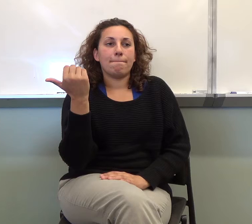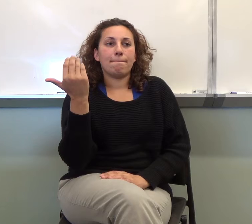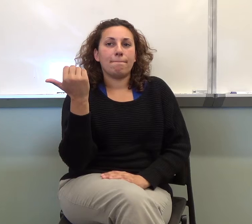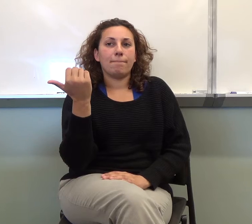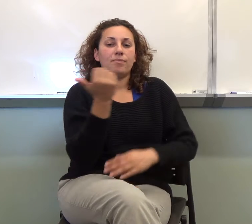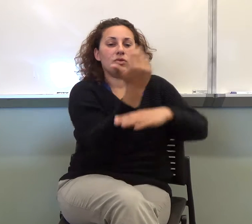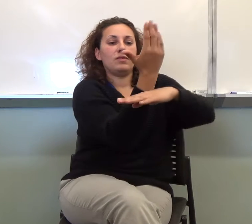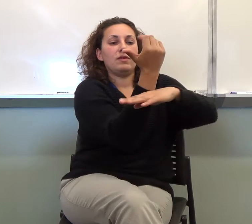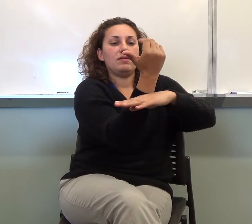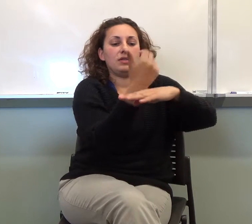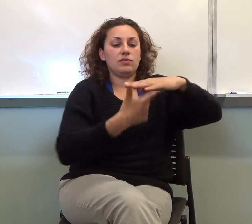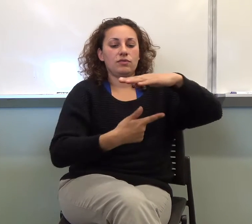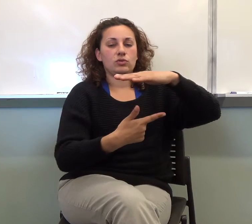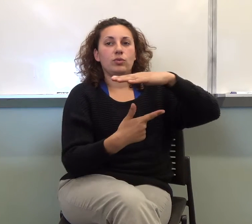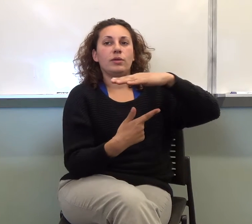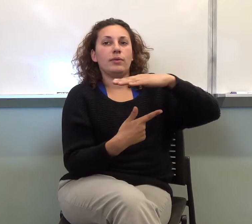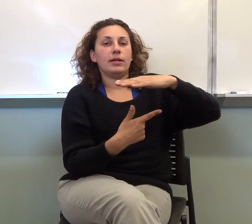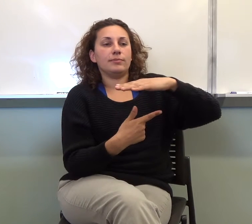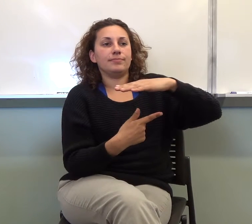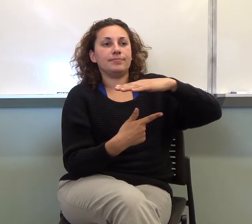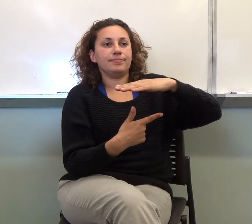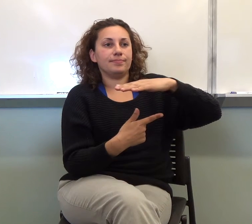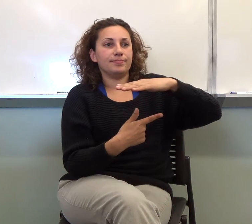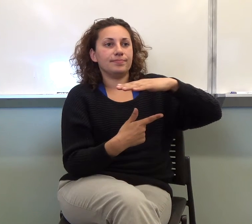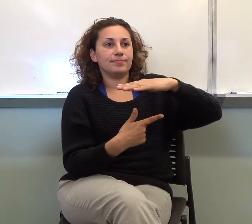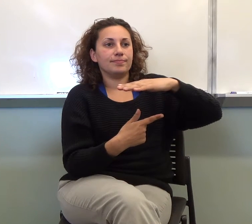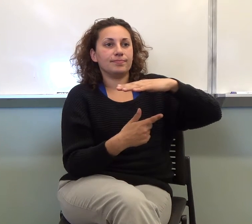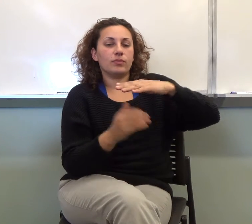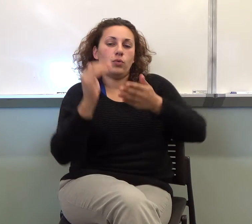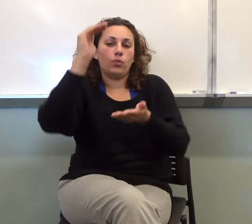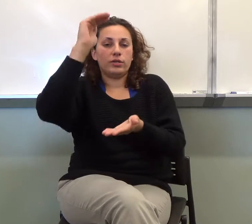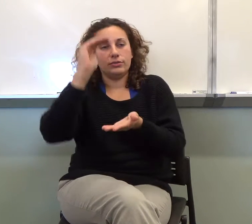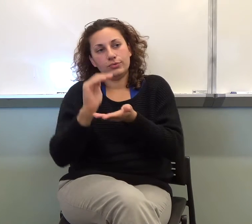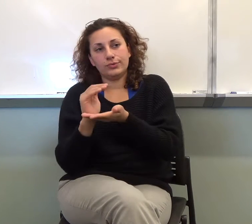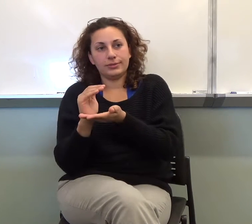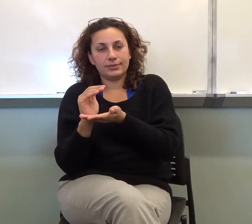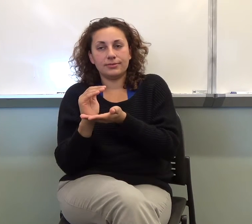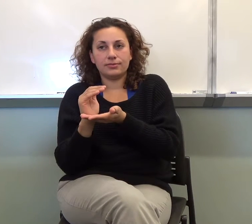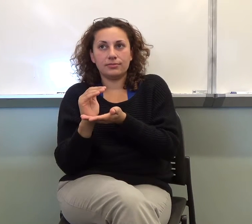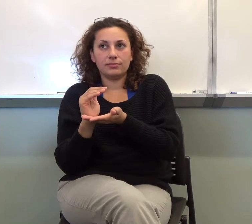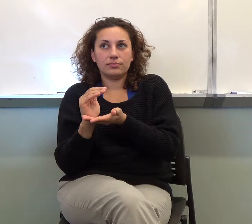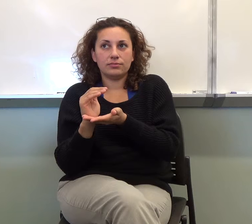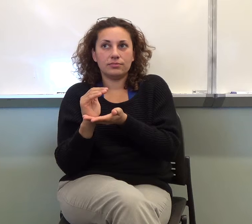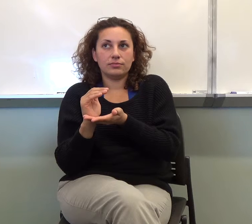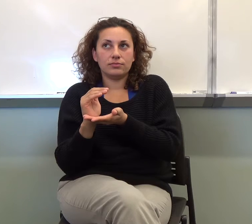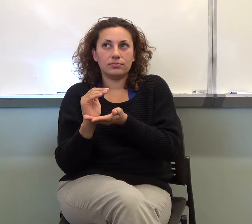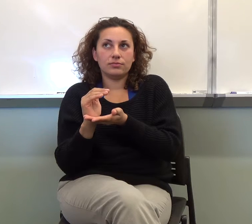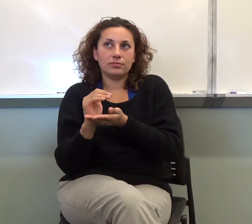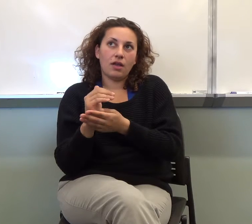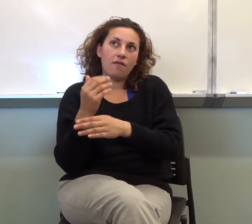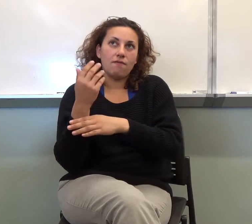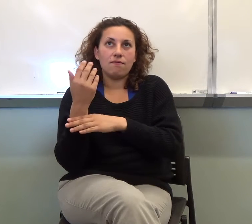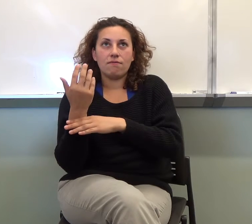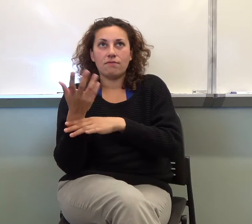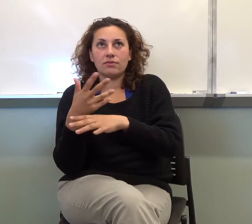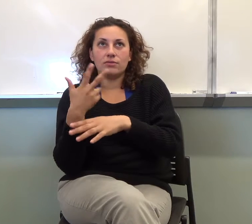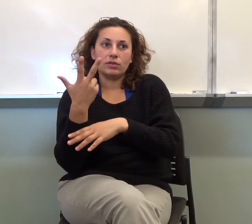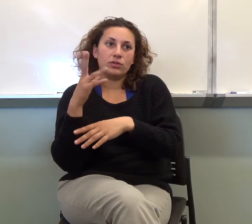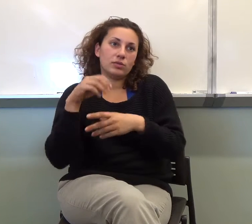over 21, which again, reducing gives you a 3 goes into that 5 times, and the